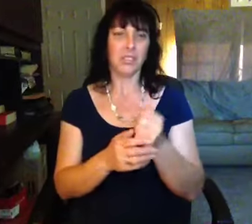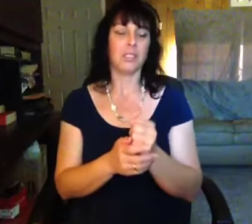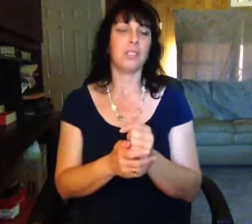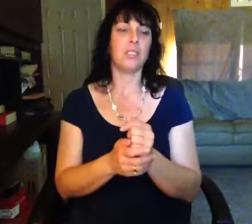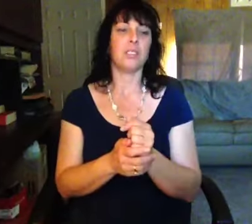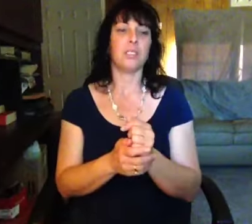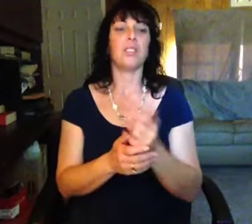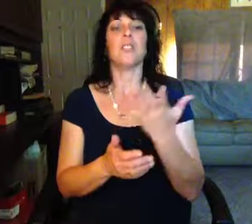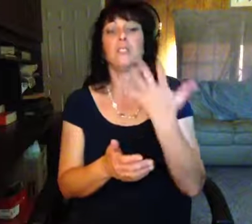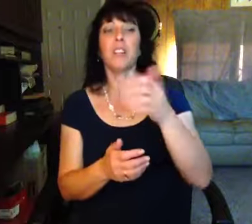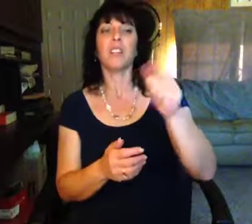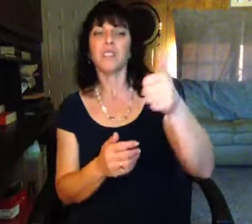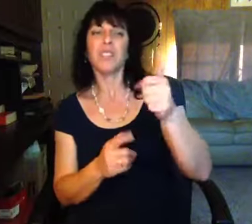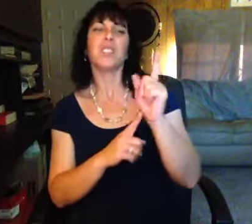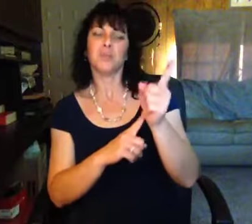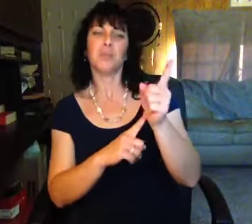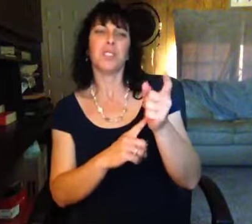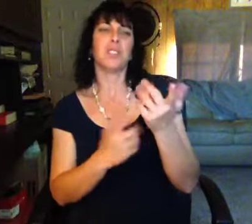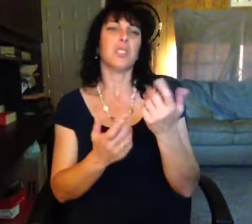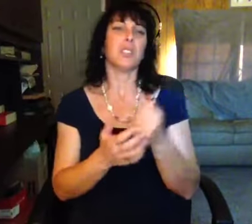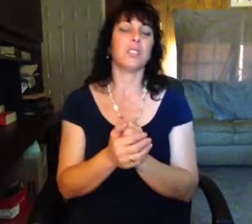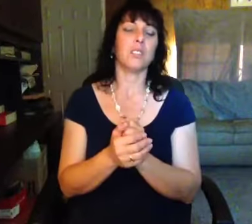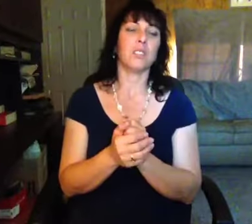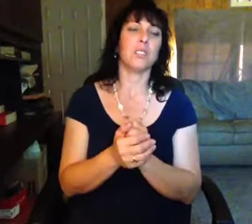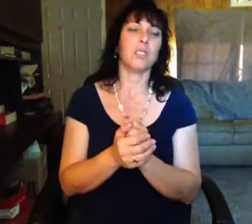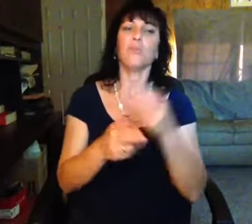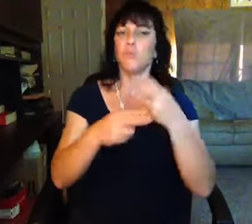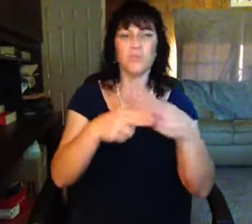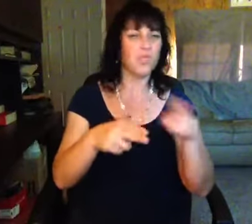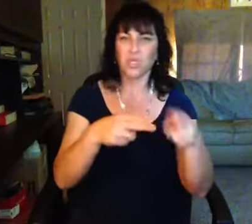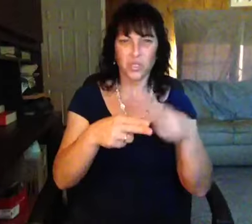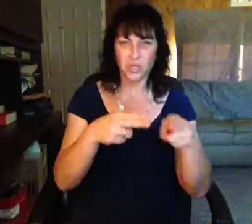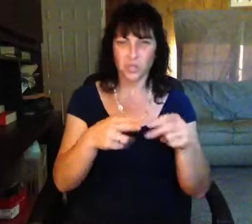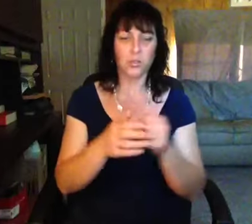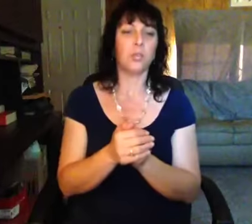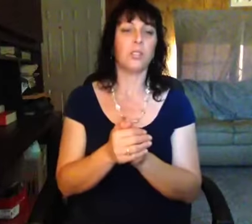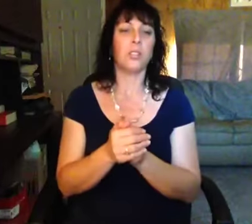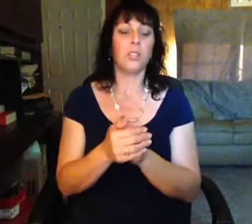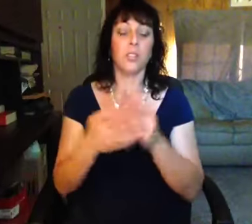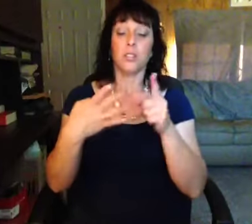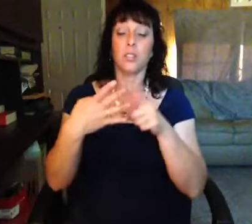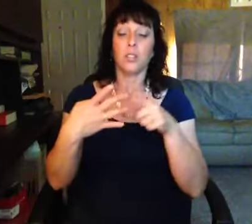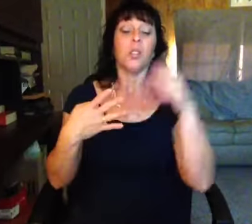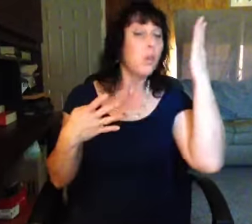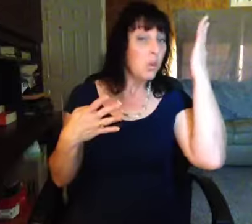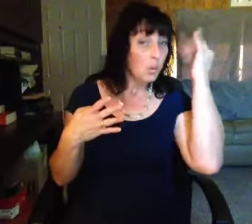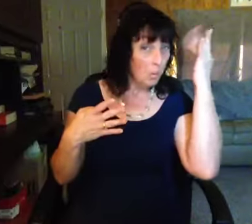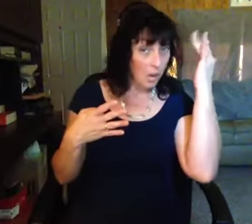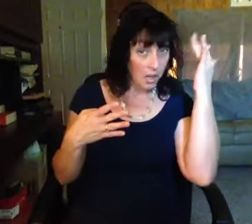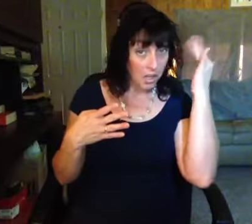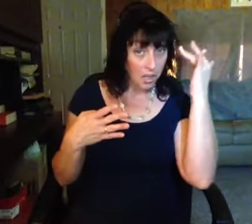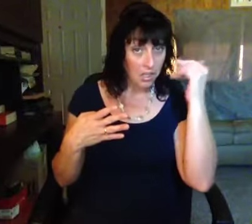The reason we're going to do this model this year is that, one, I think that it's important that students be able